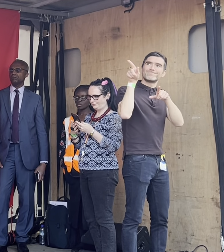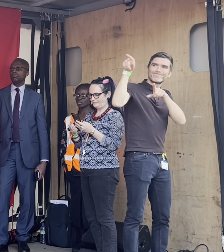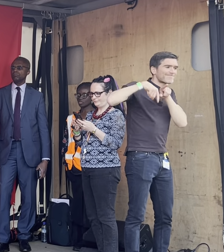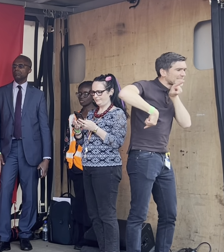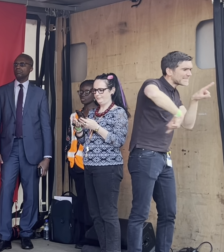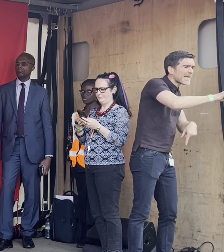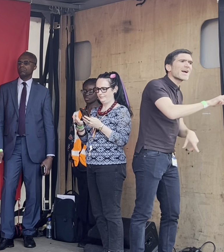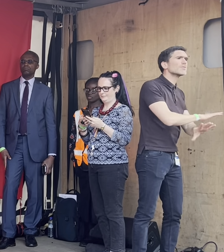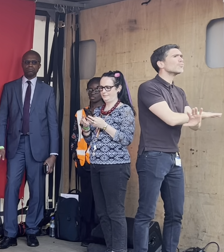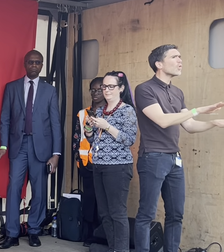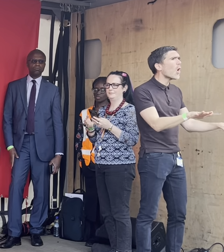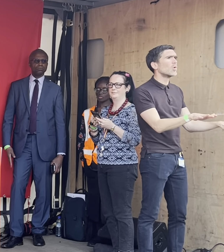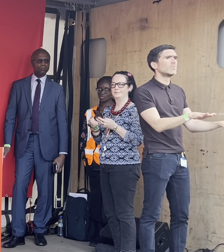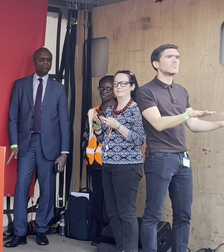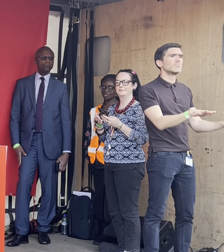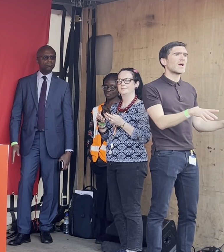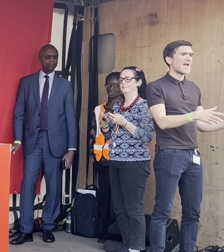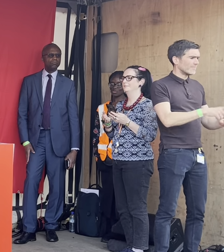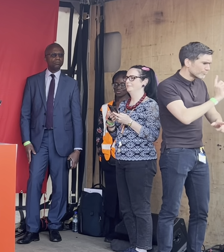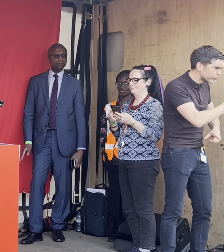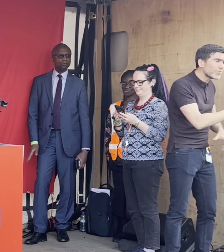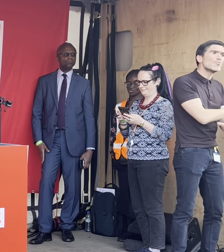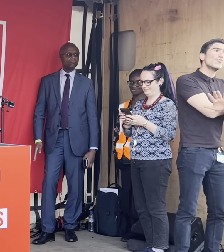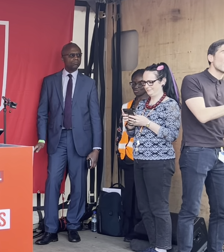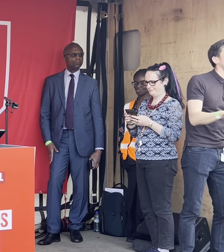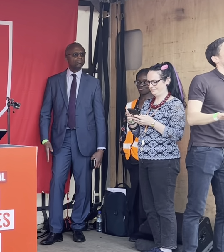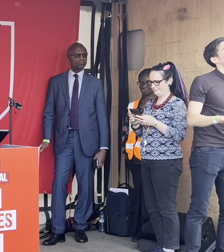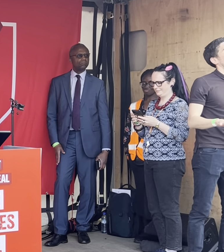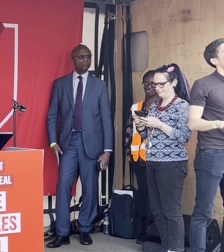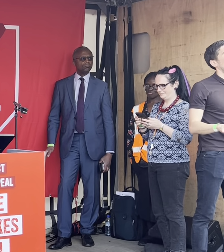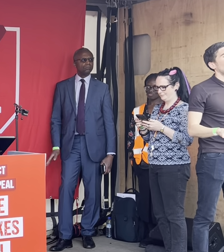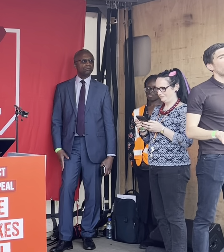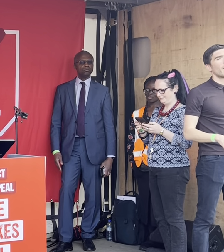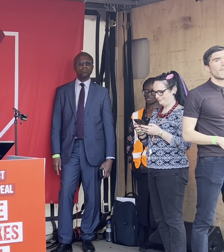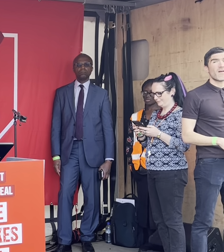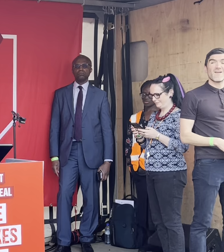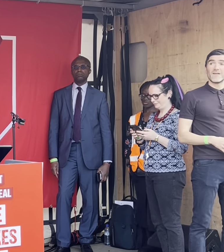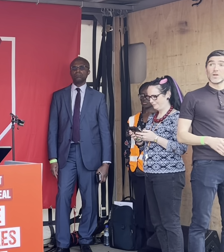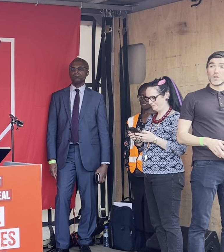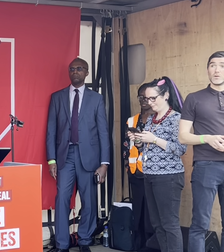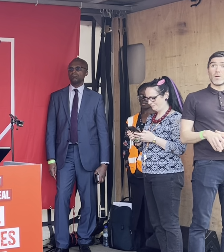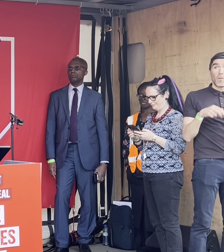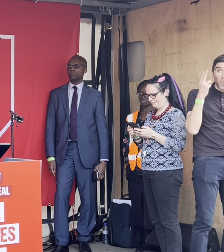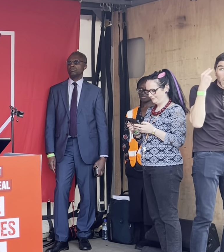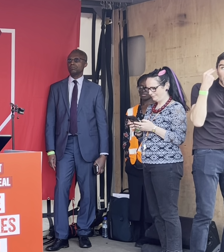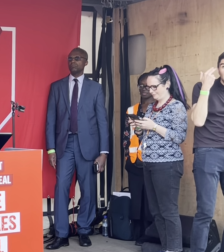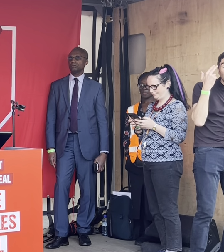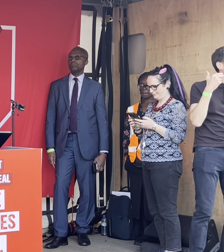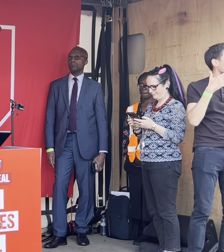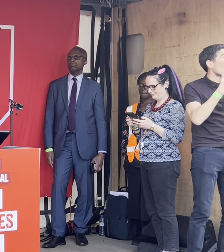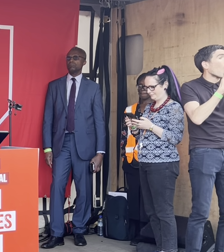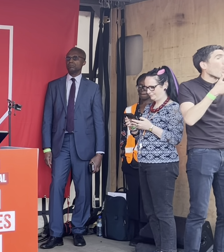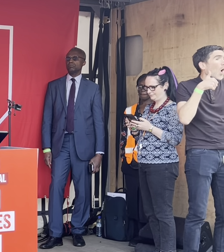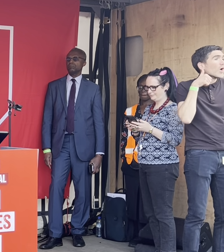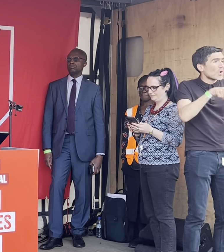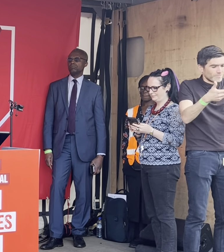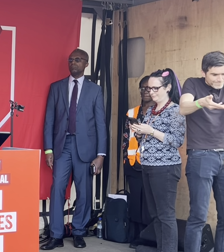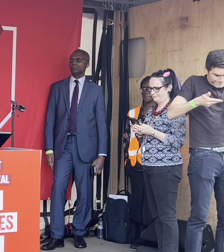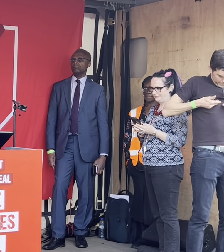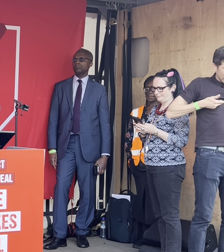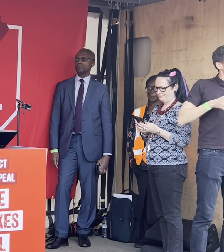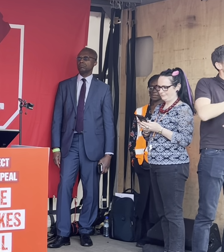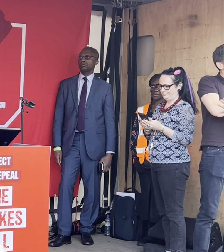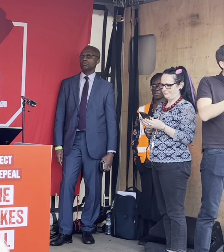not allow our members to be disciplined. We will not obey work notices issued by the